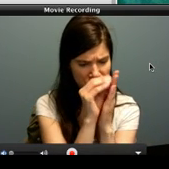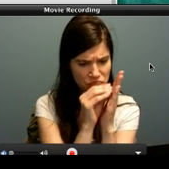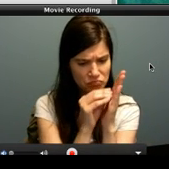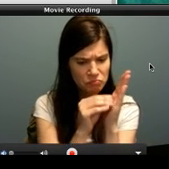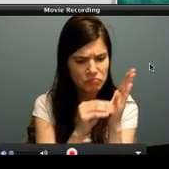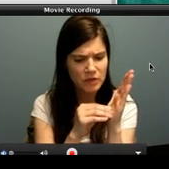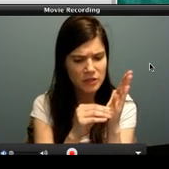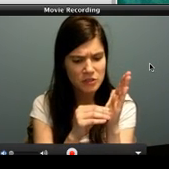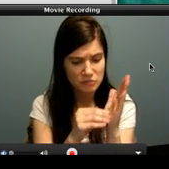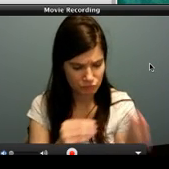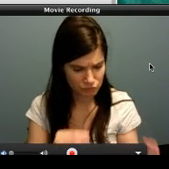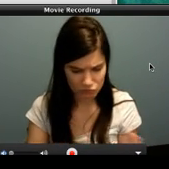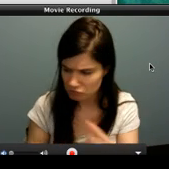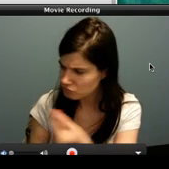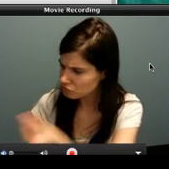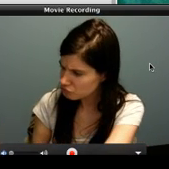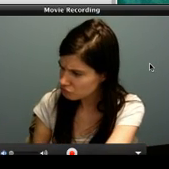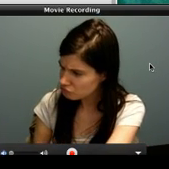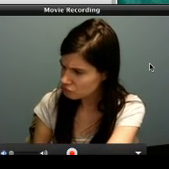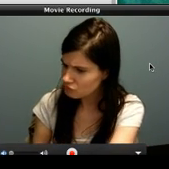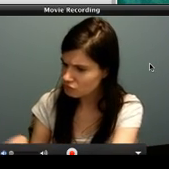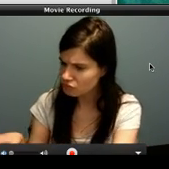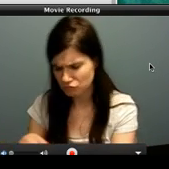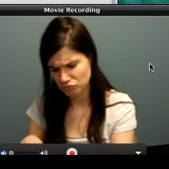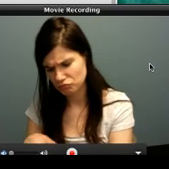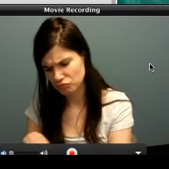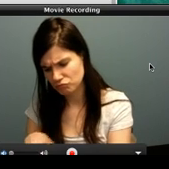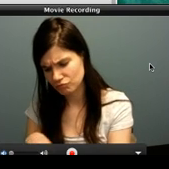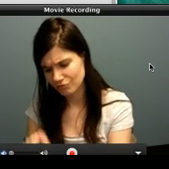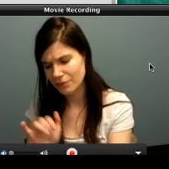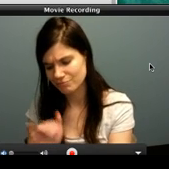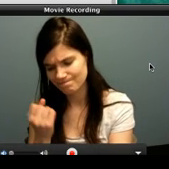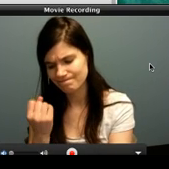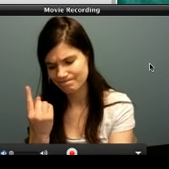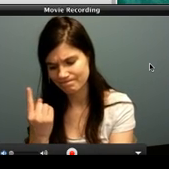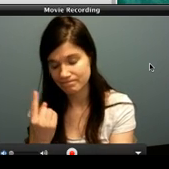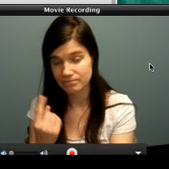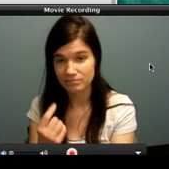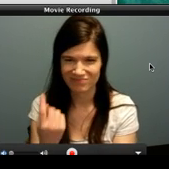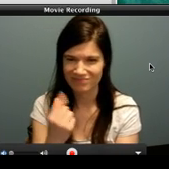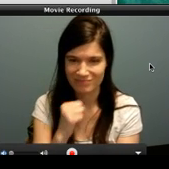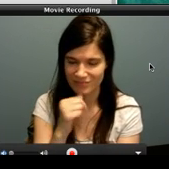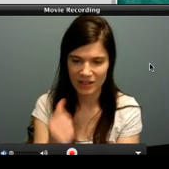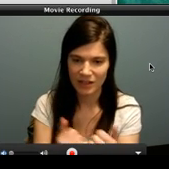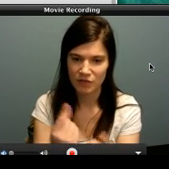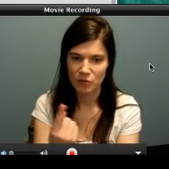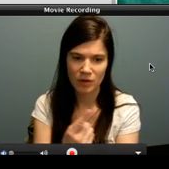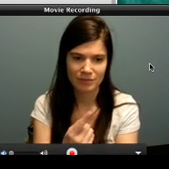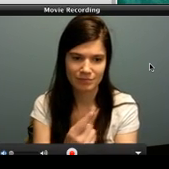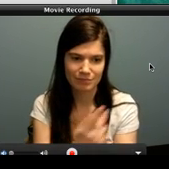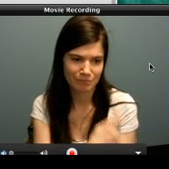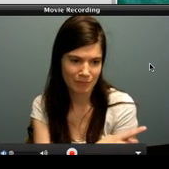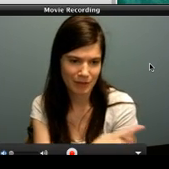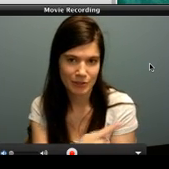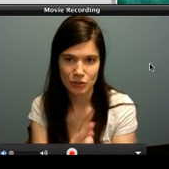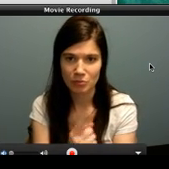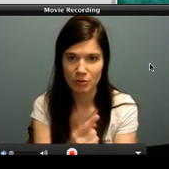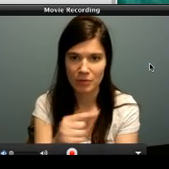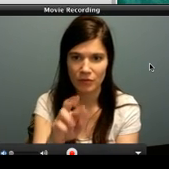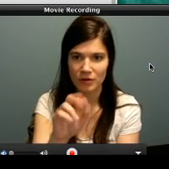better insight and understanding of your medical history. Not all patients are appropriate candidates for radiation